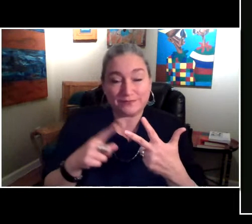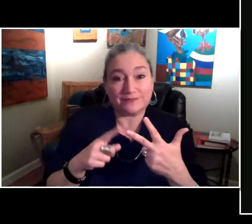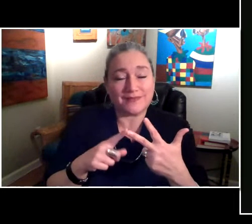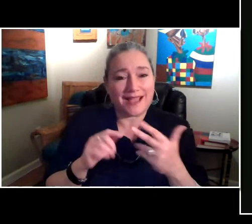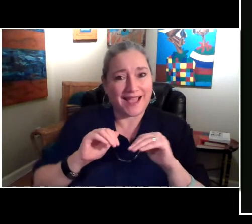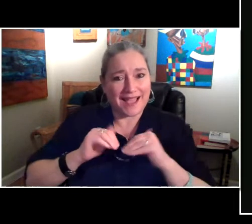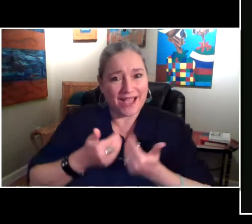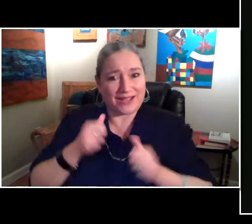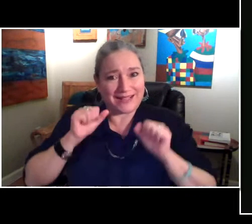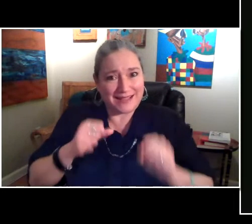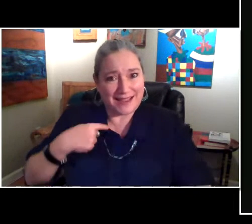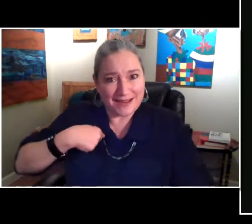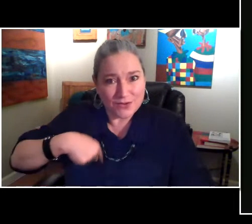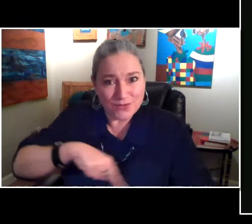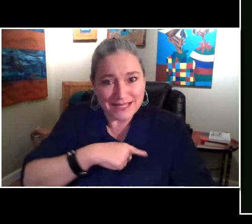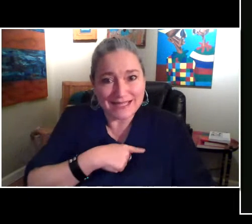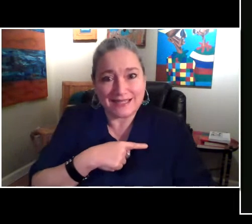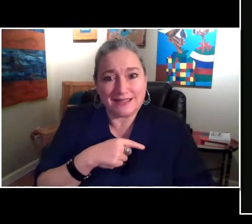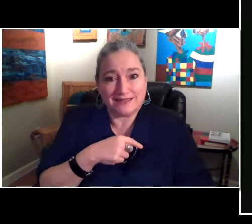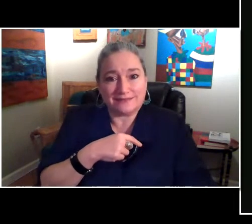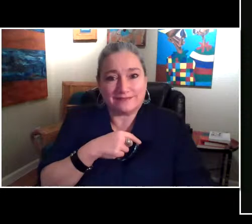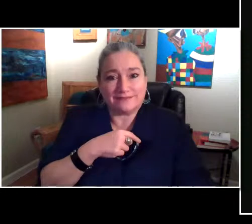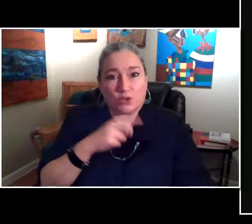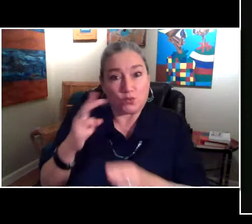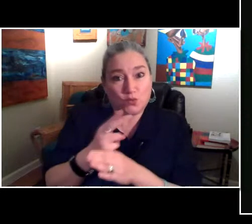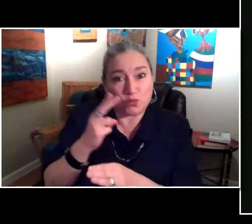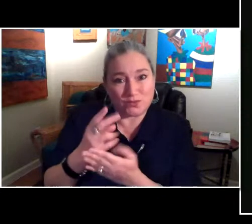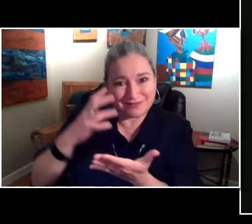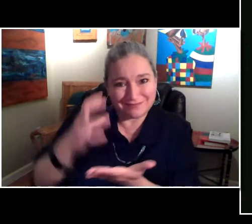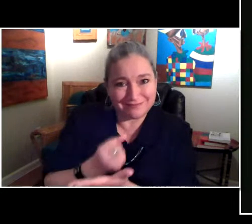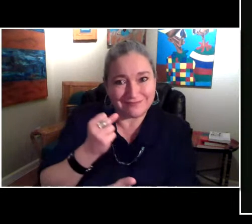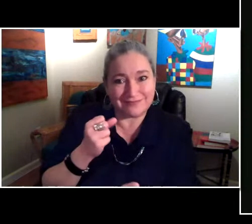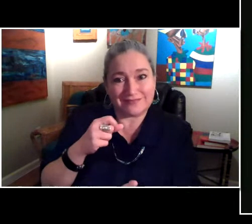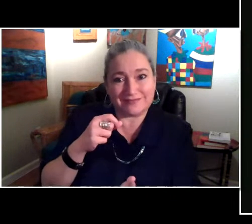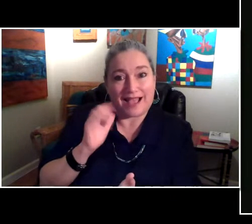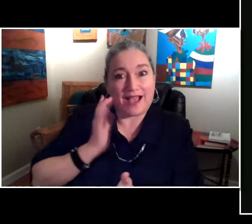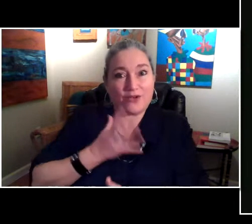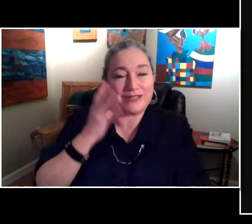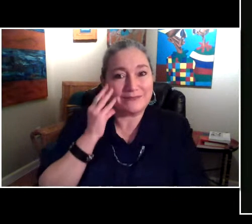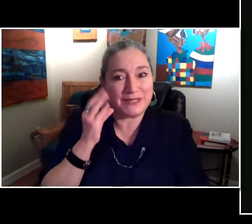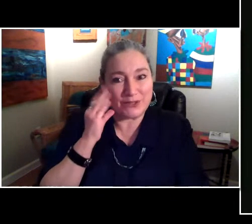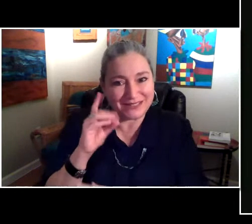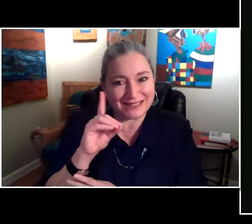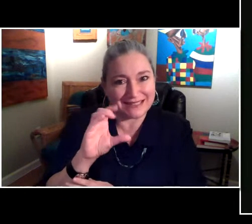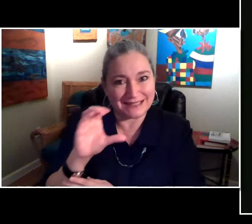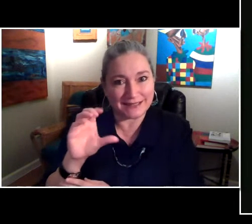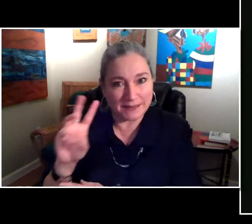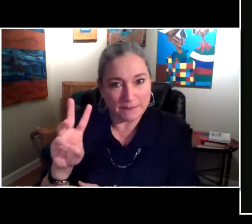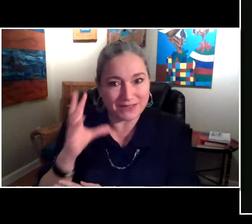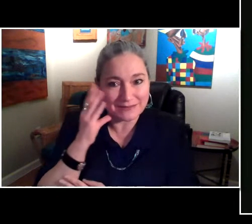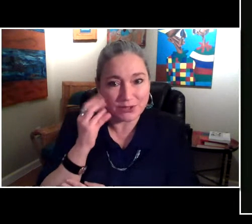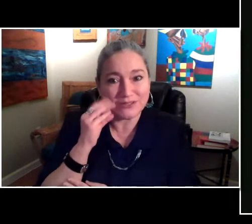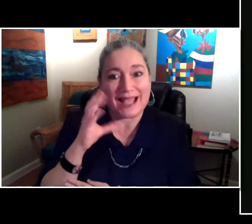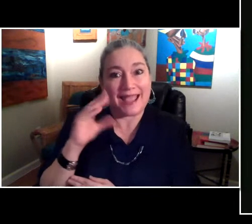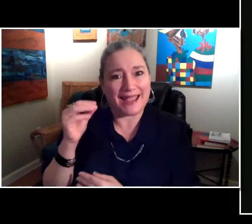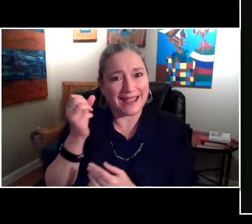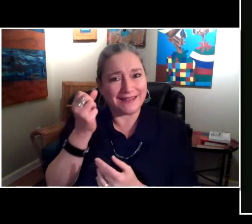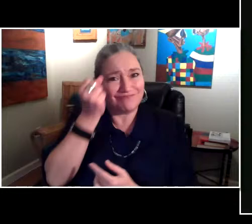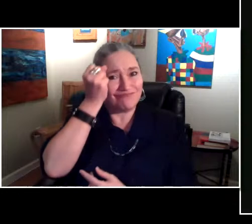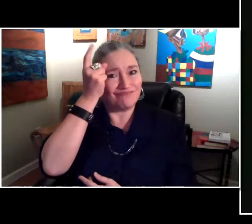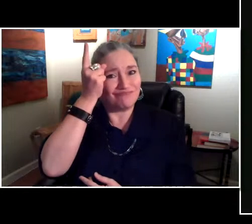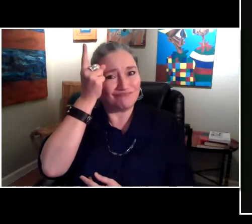have? What do we have to offer? And number 3, how can we use these experiences,